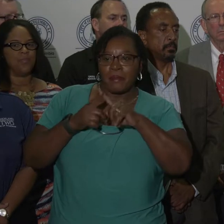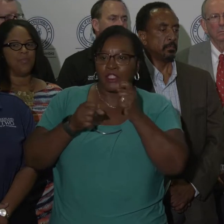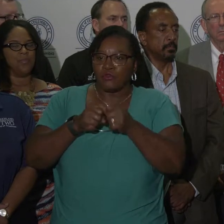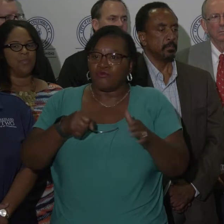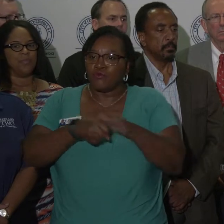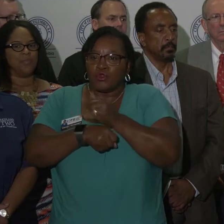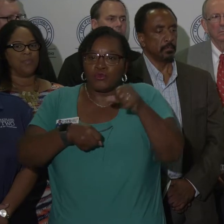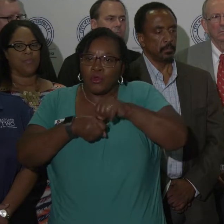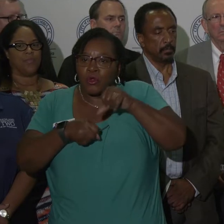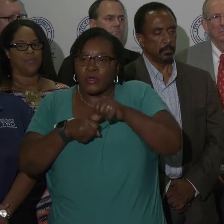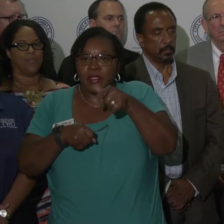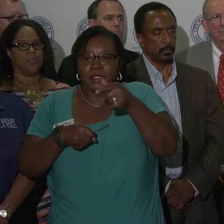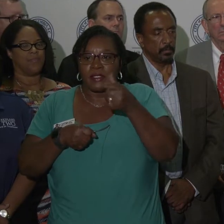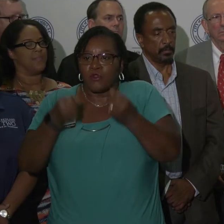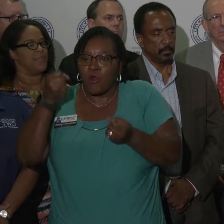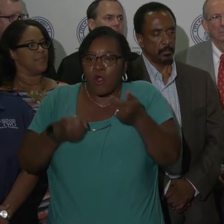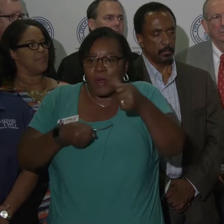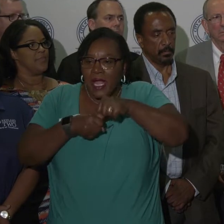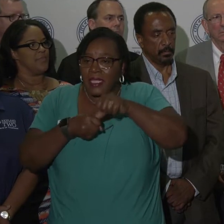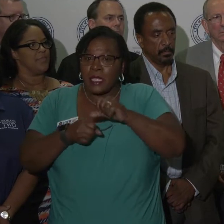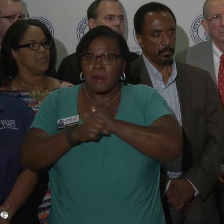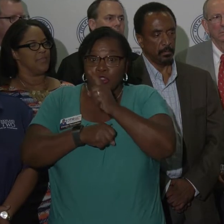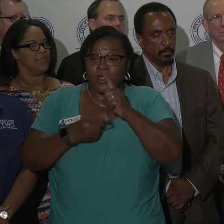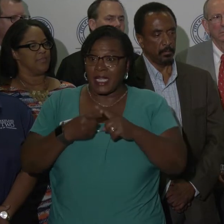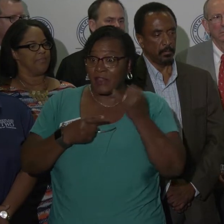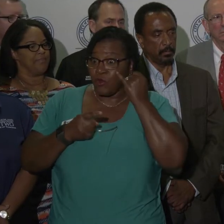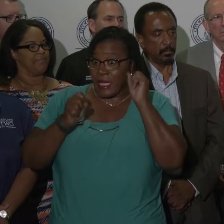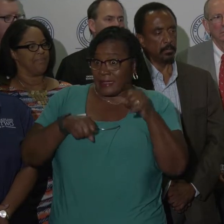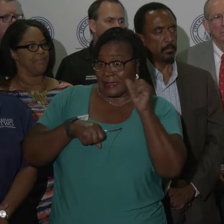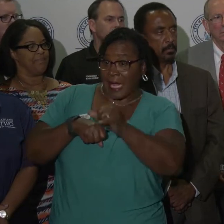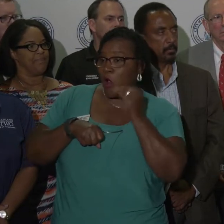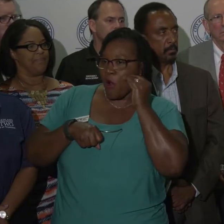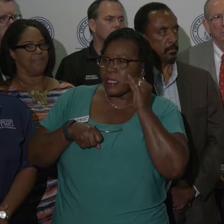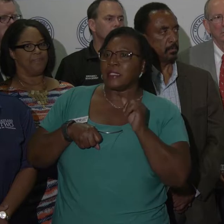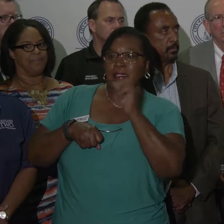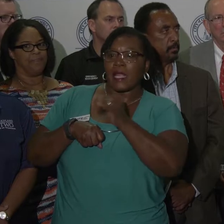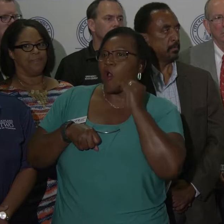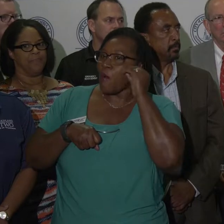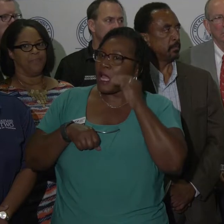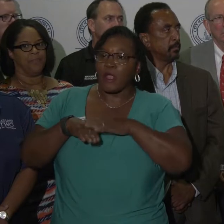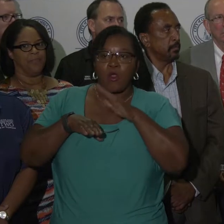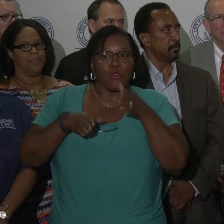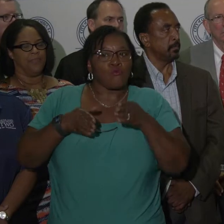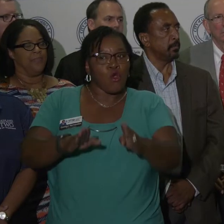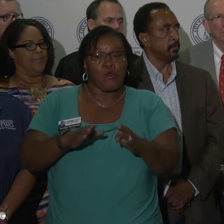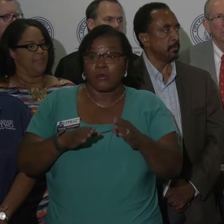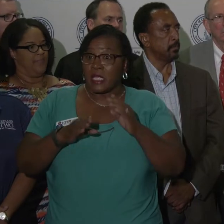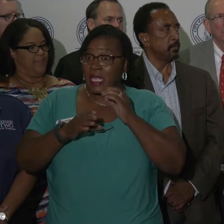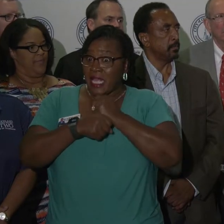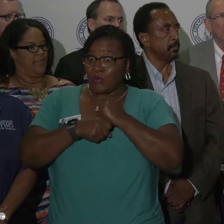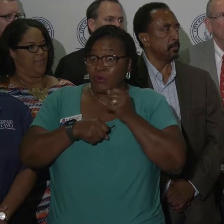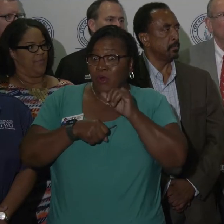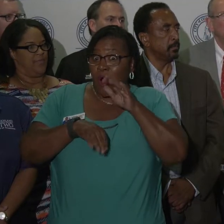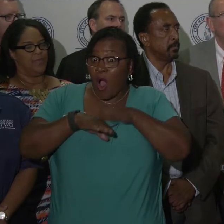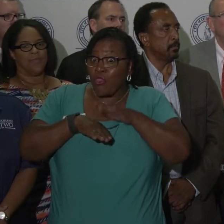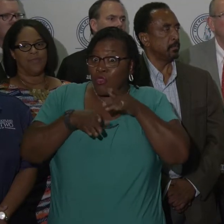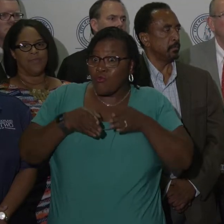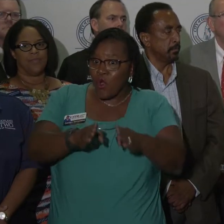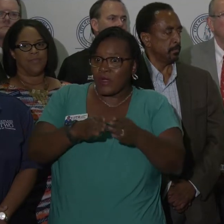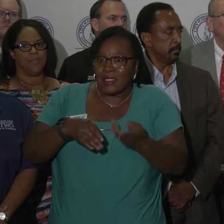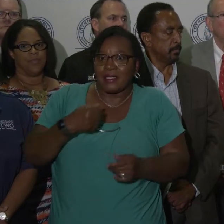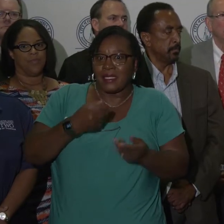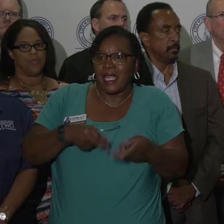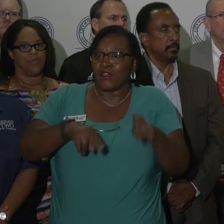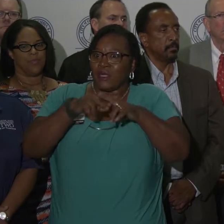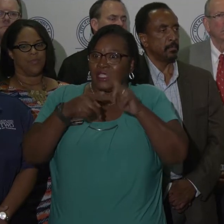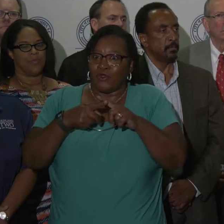gas tanks, making sure that if you can stay home, that you stay home, that you stay off the roads. If you stay off the roads, it increases the probability